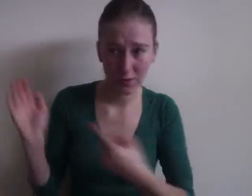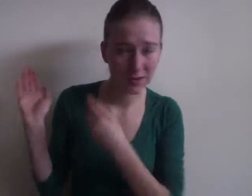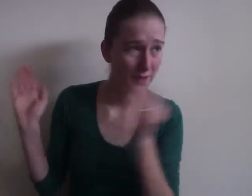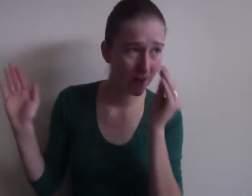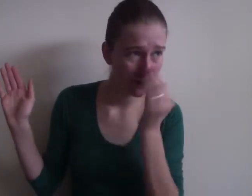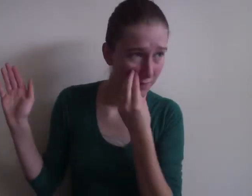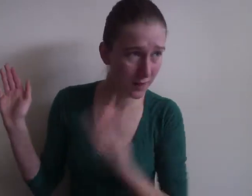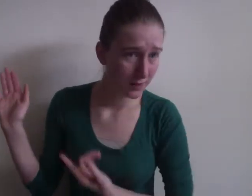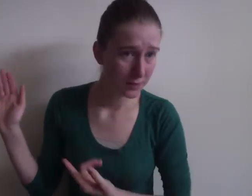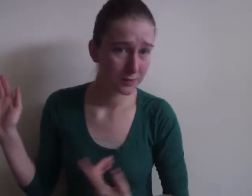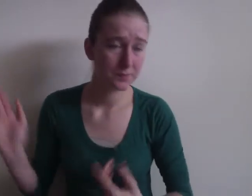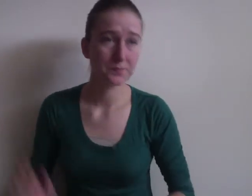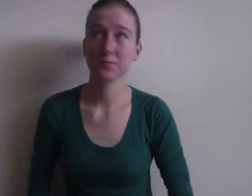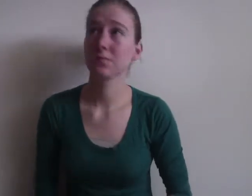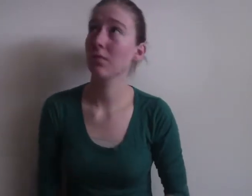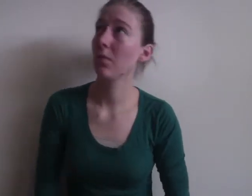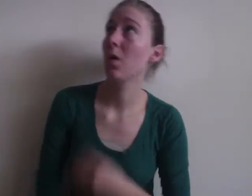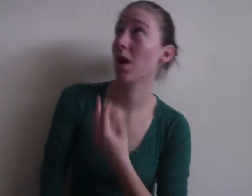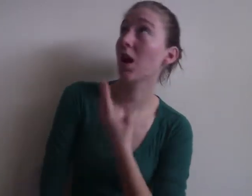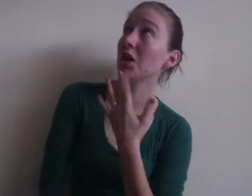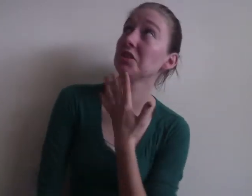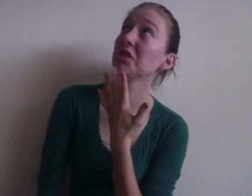color? Okay. Ashley?